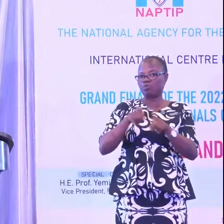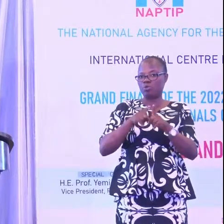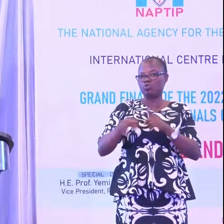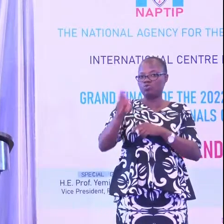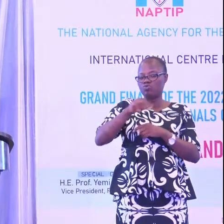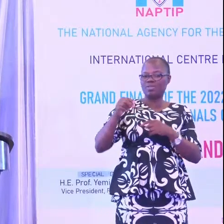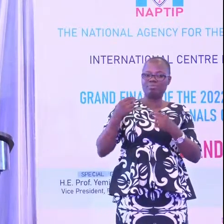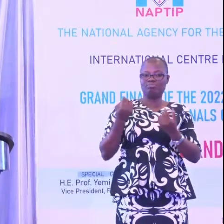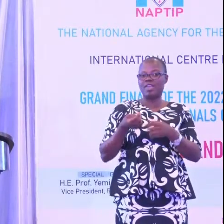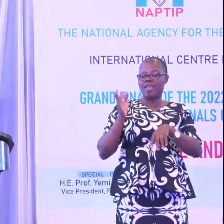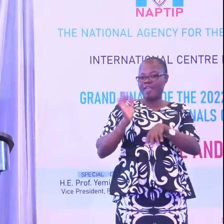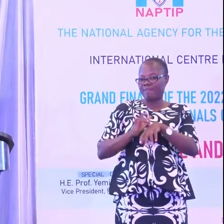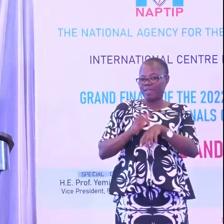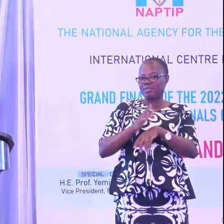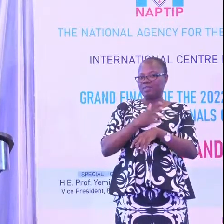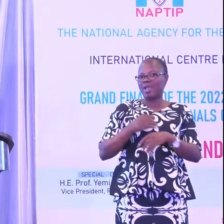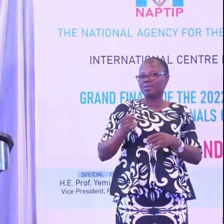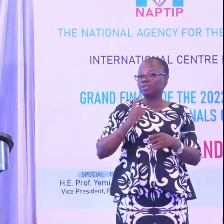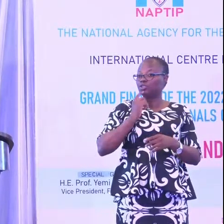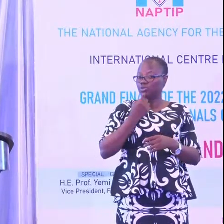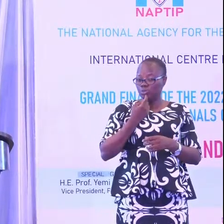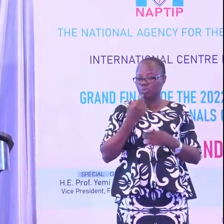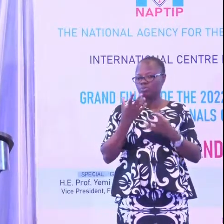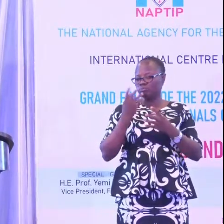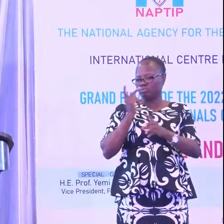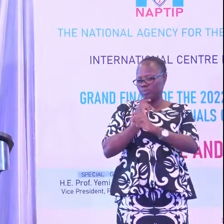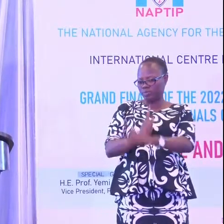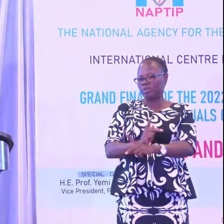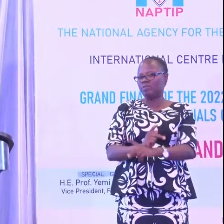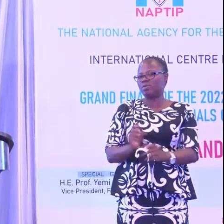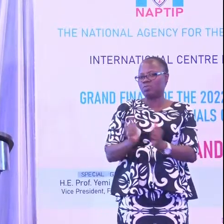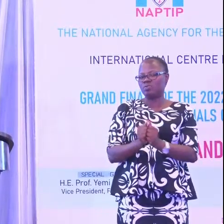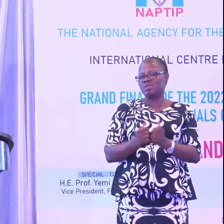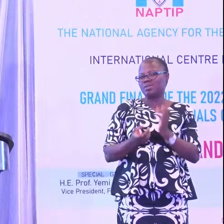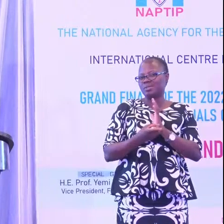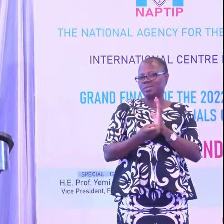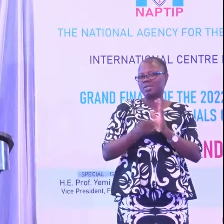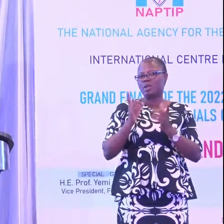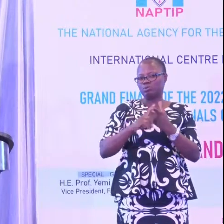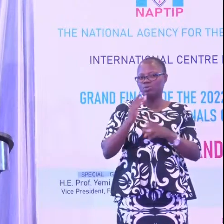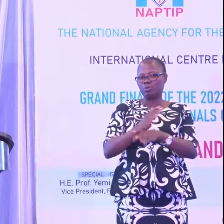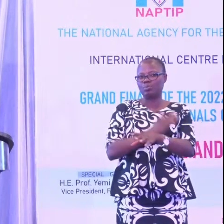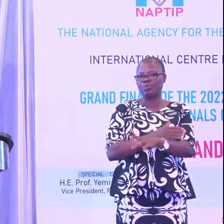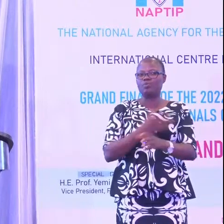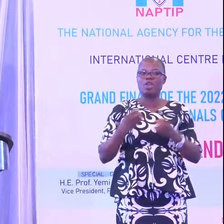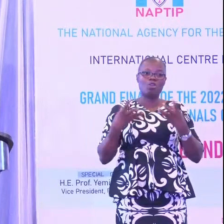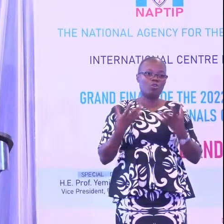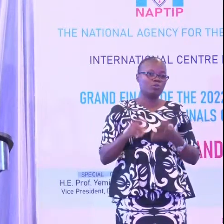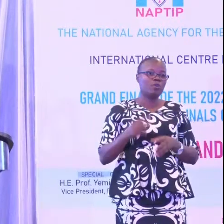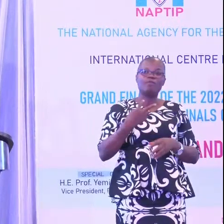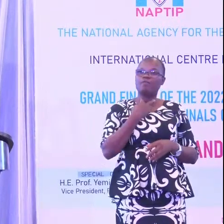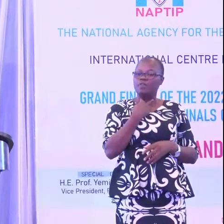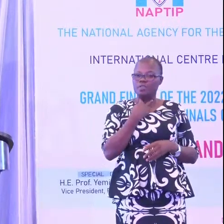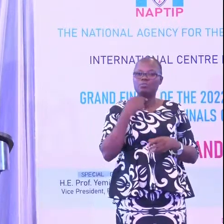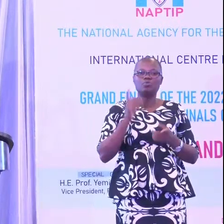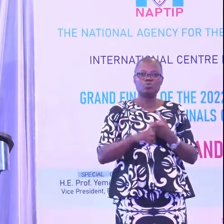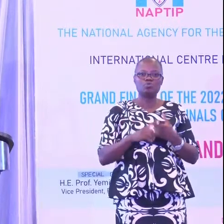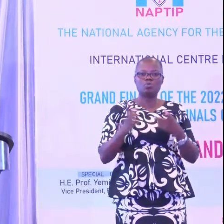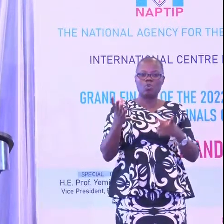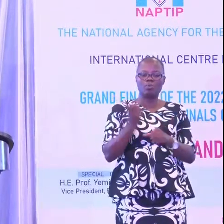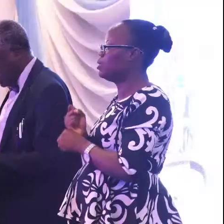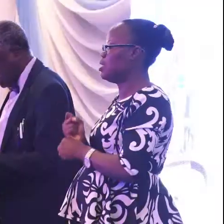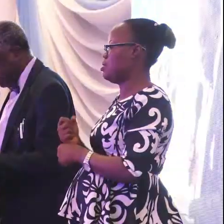efficient and diligent prosecutions with digital evidence to improve the lot of victims to obtain